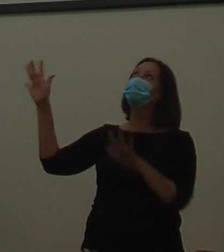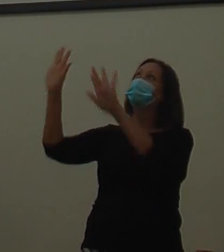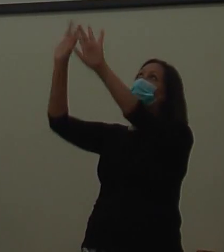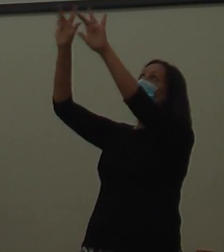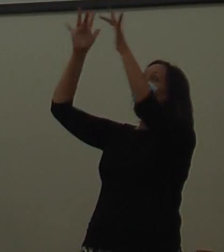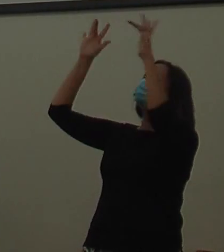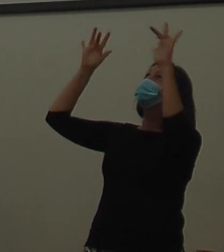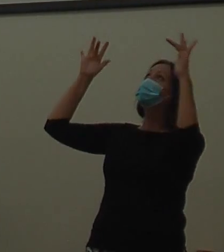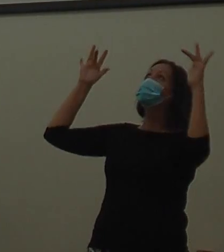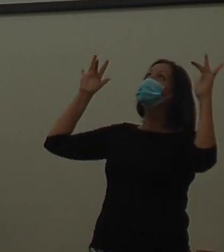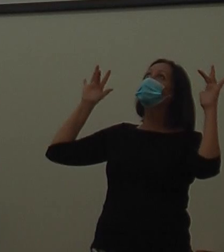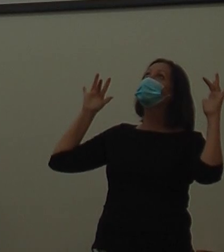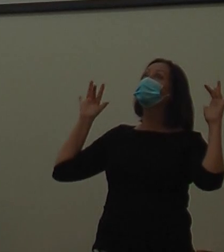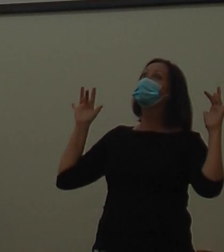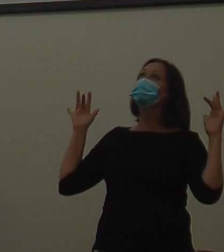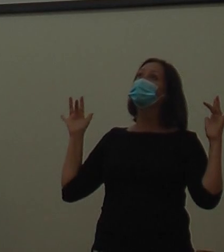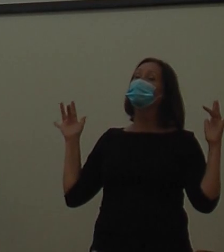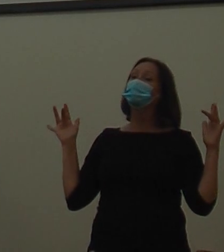its pearly